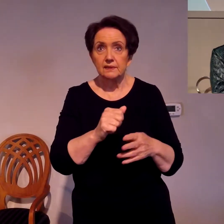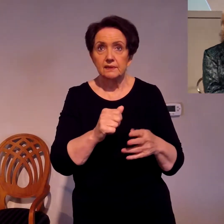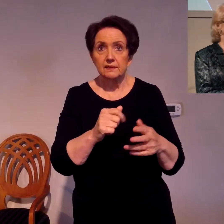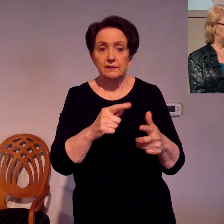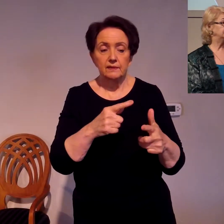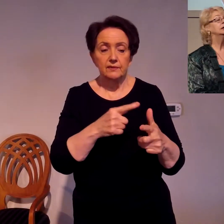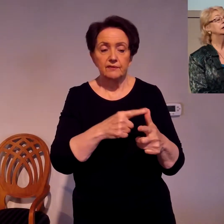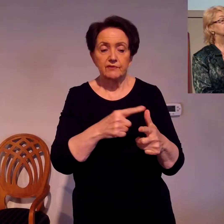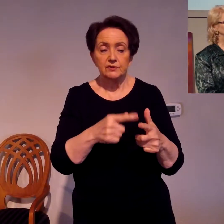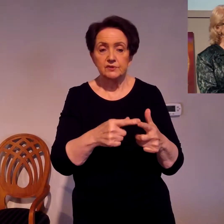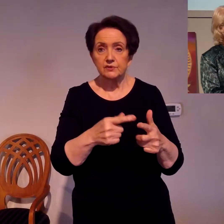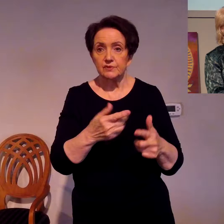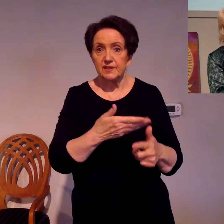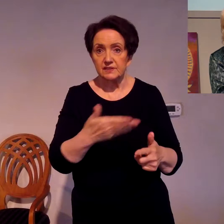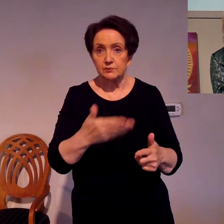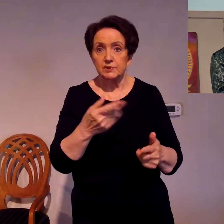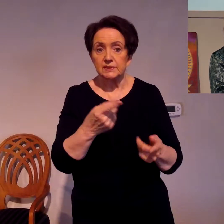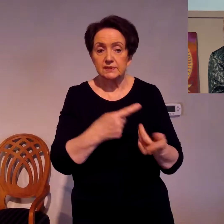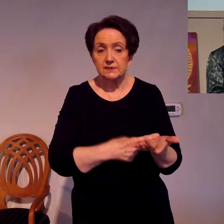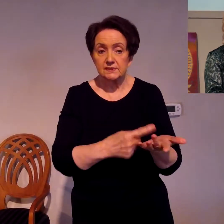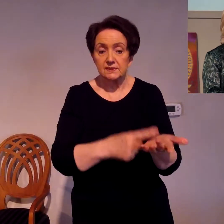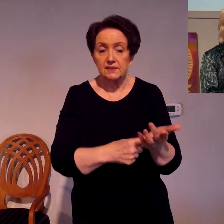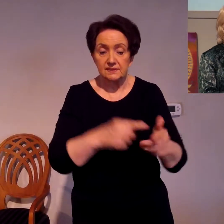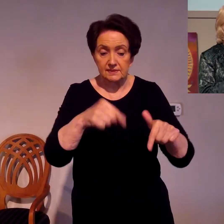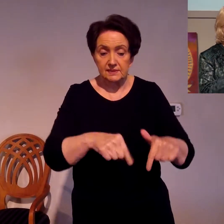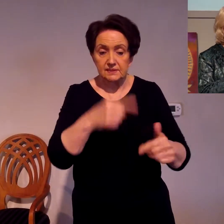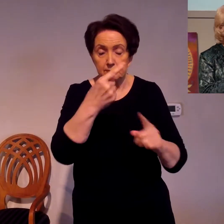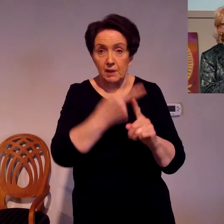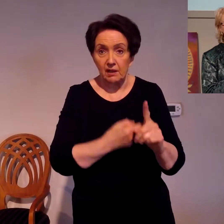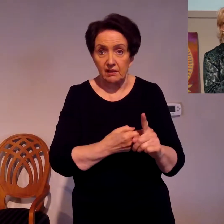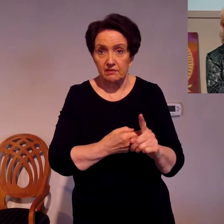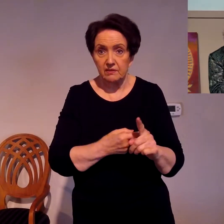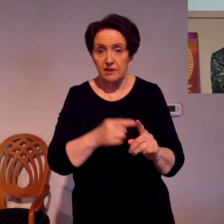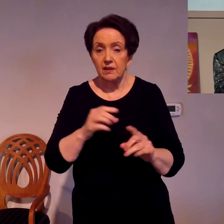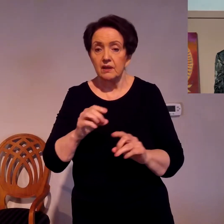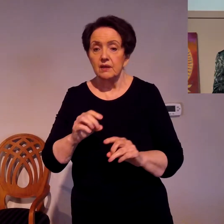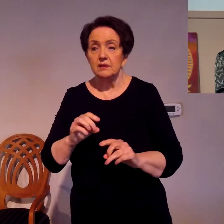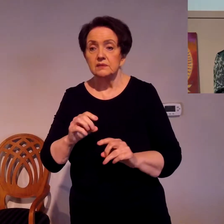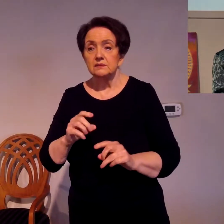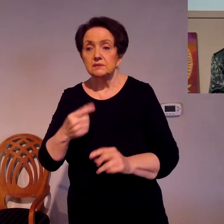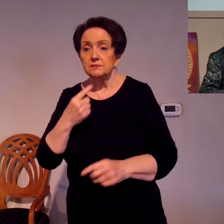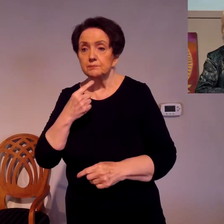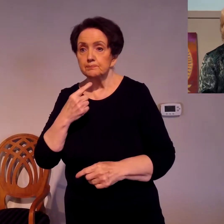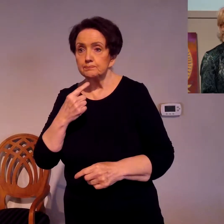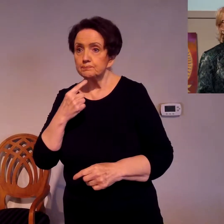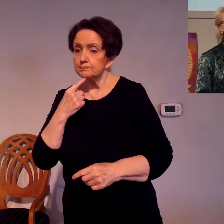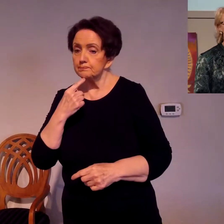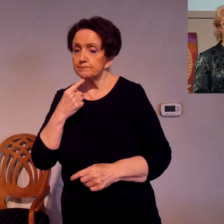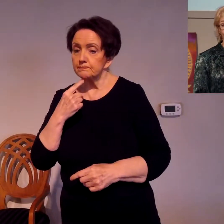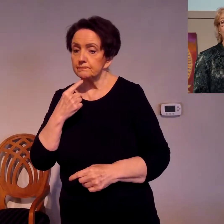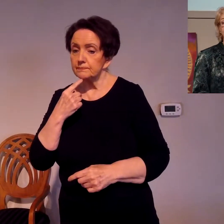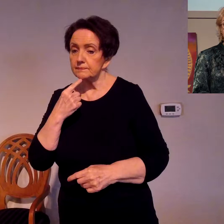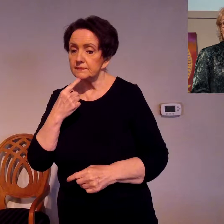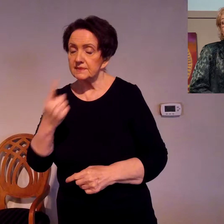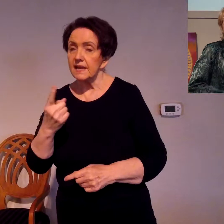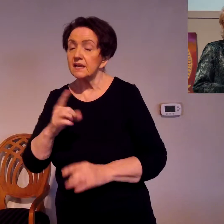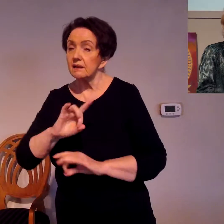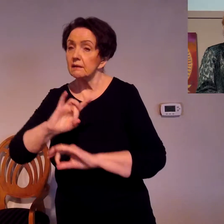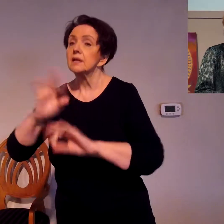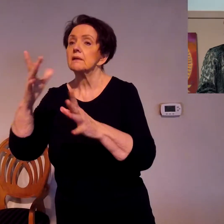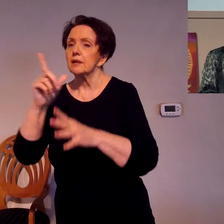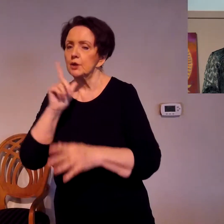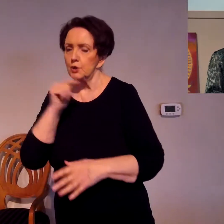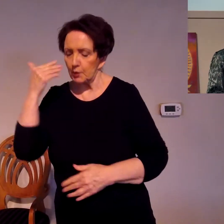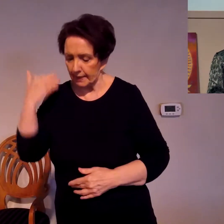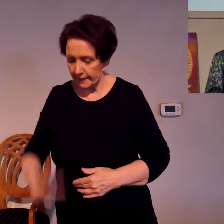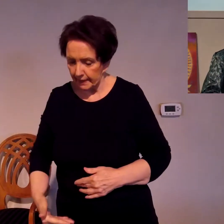month. One, really being clear about who I am and loving that and being on board with how I show up and how I